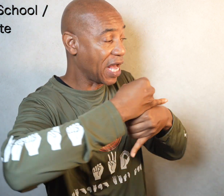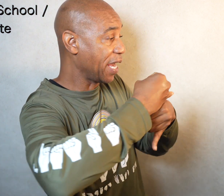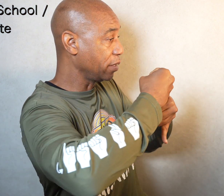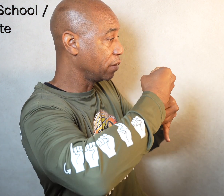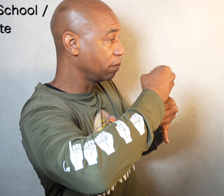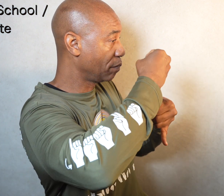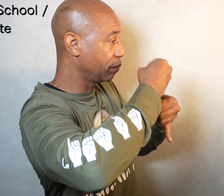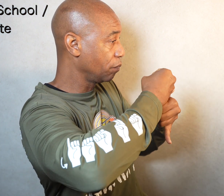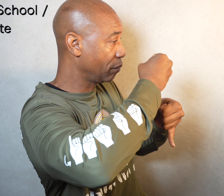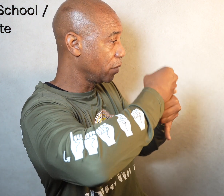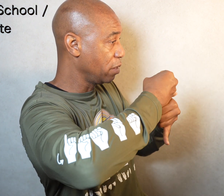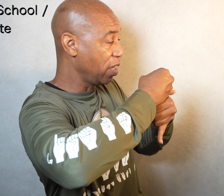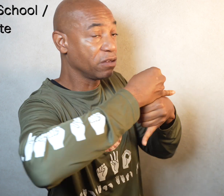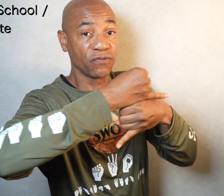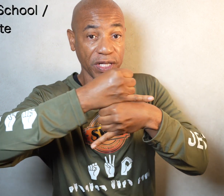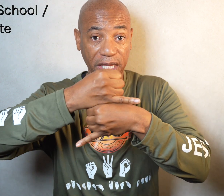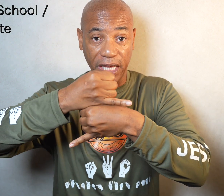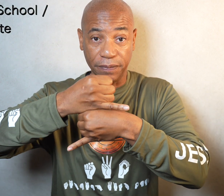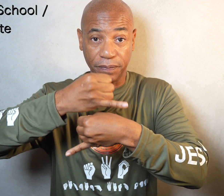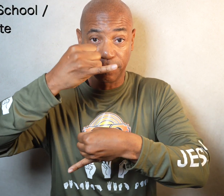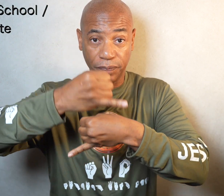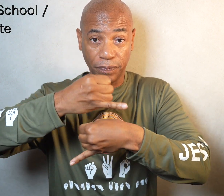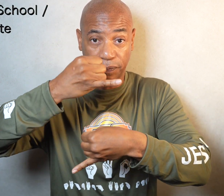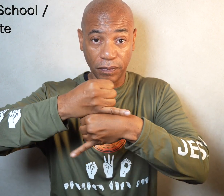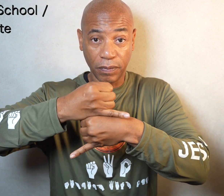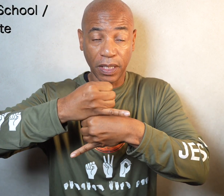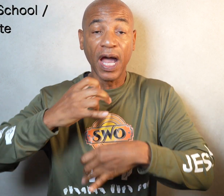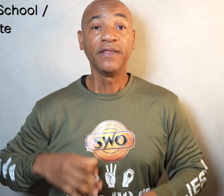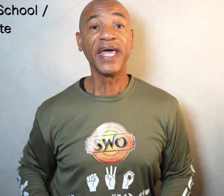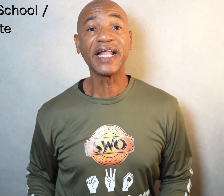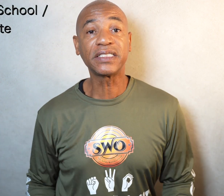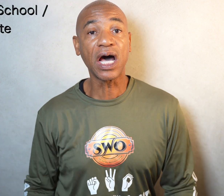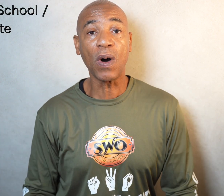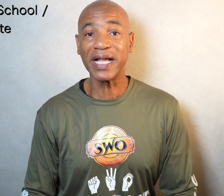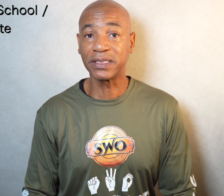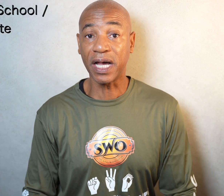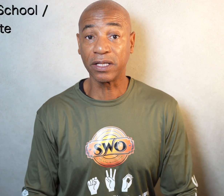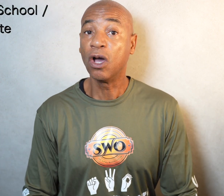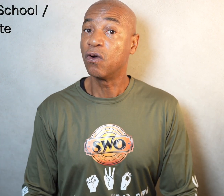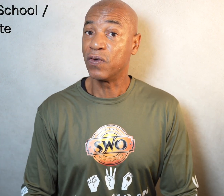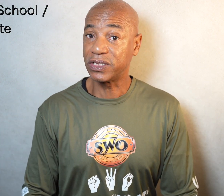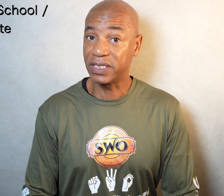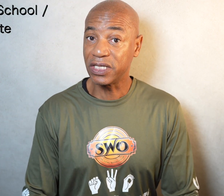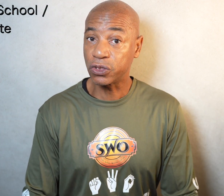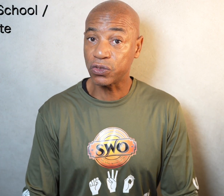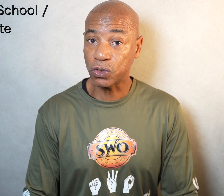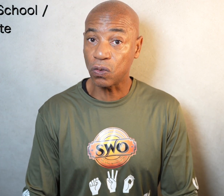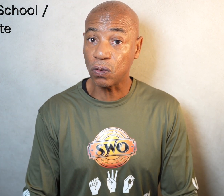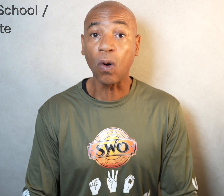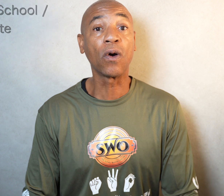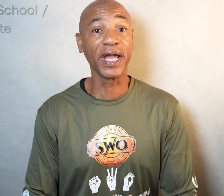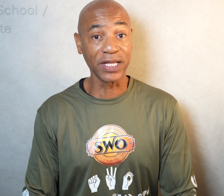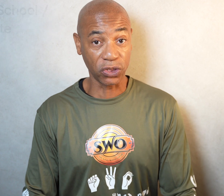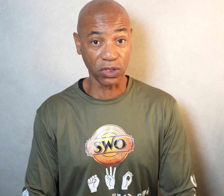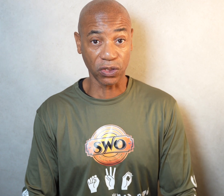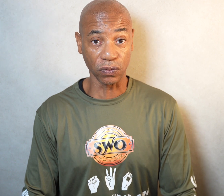side and the front again. That is how I sign residential school or institute.